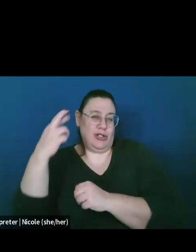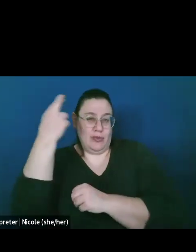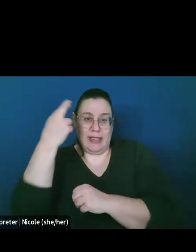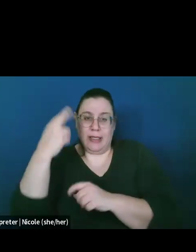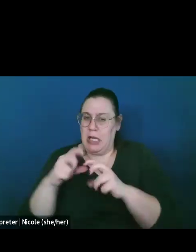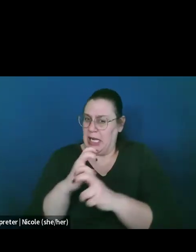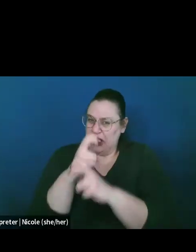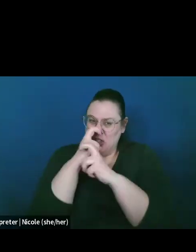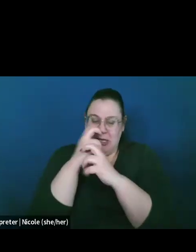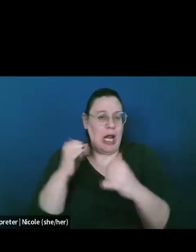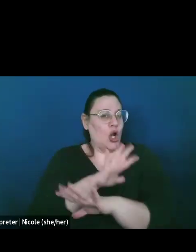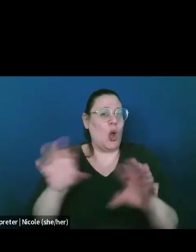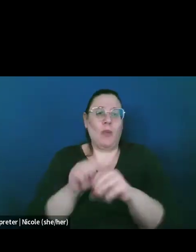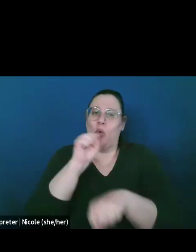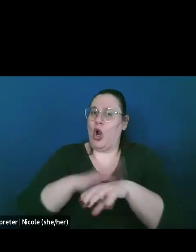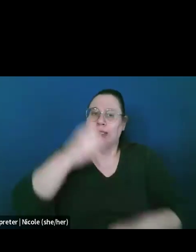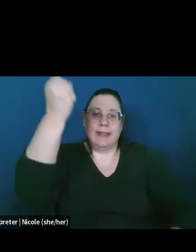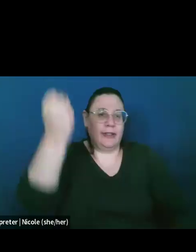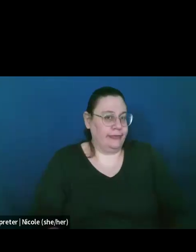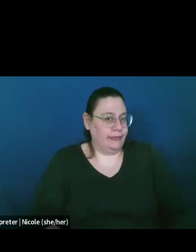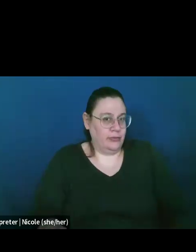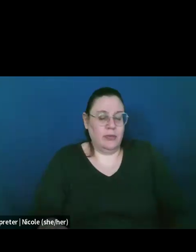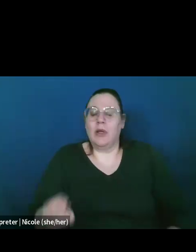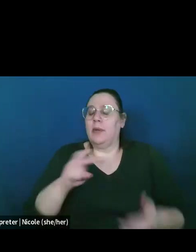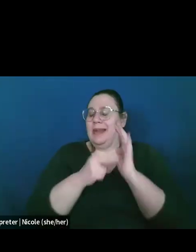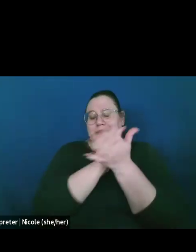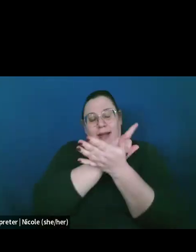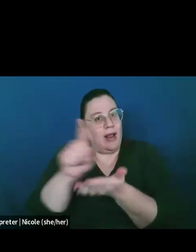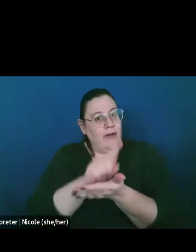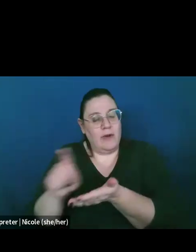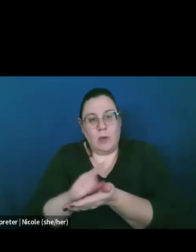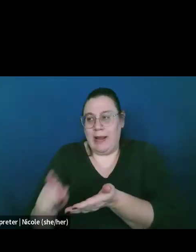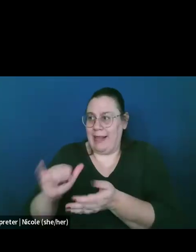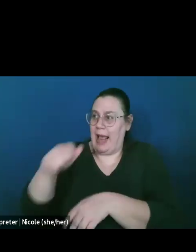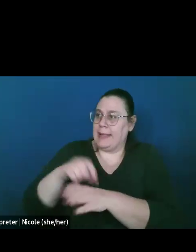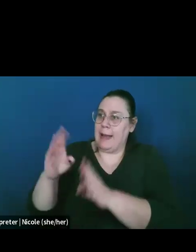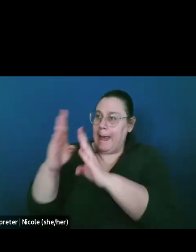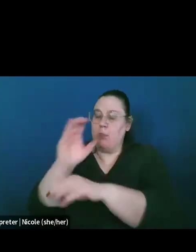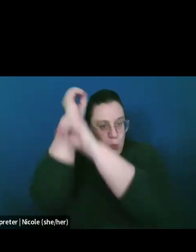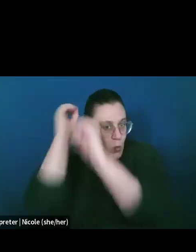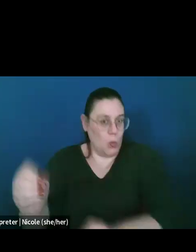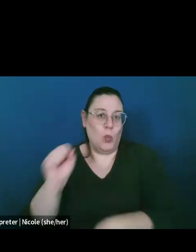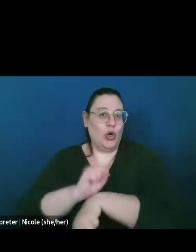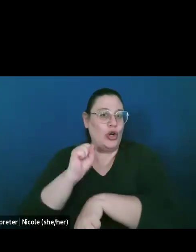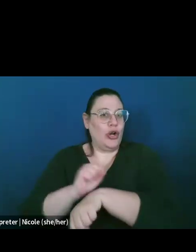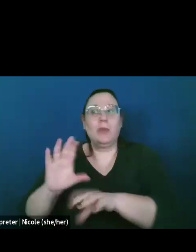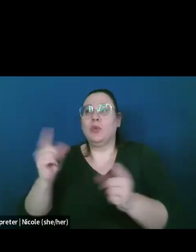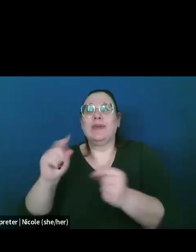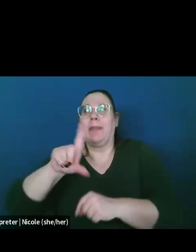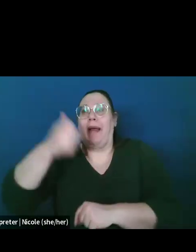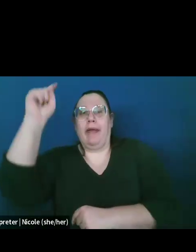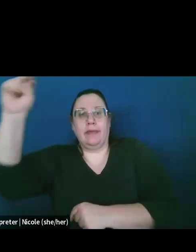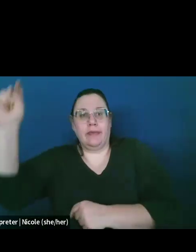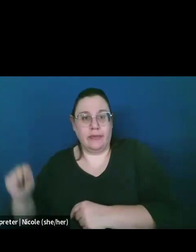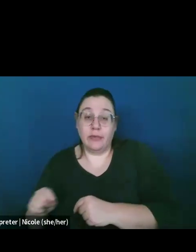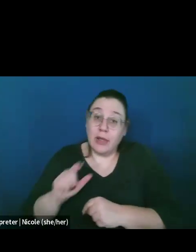on Saturday rule. And that means I always have that time every week where I'm not working and I'm doing other things. And